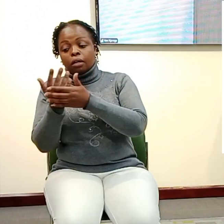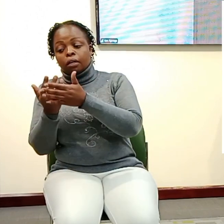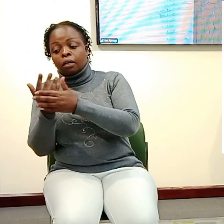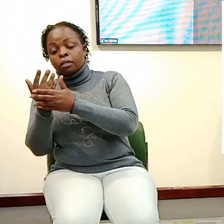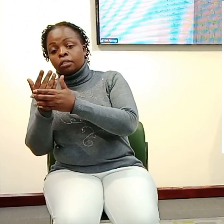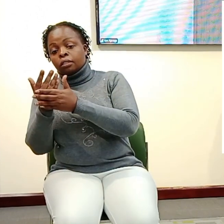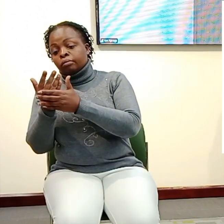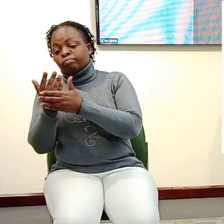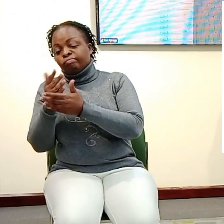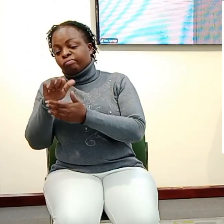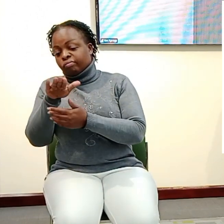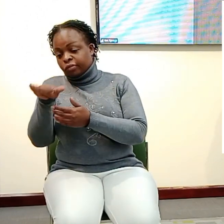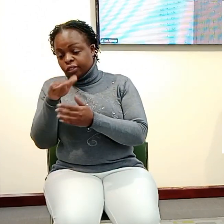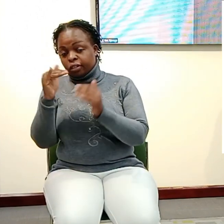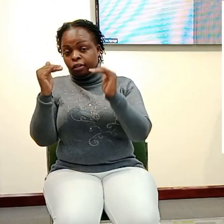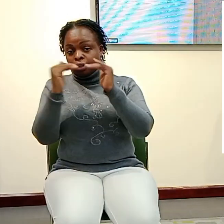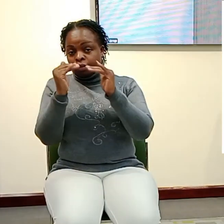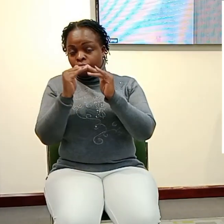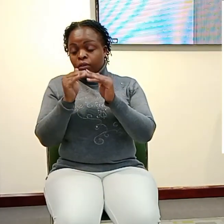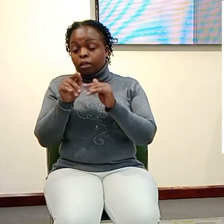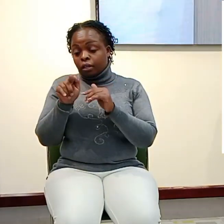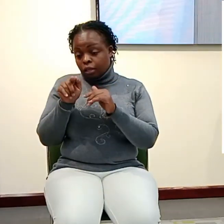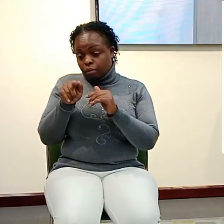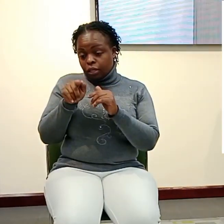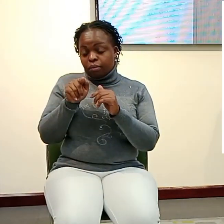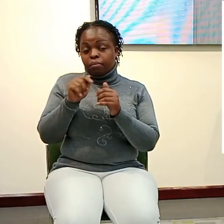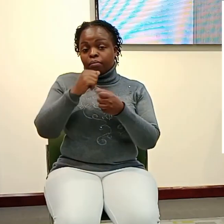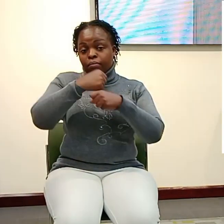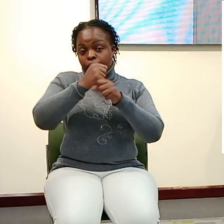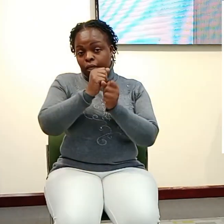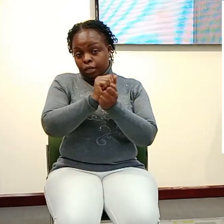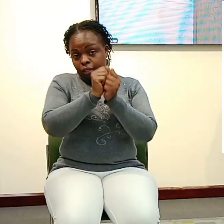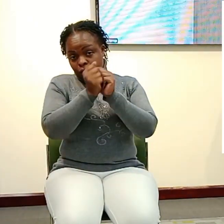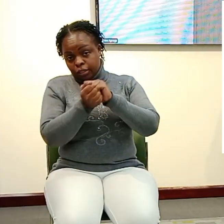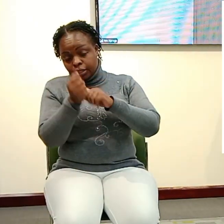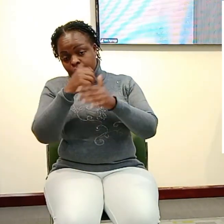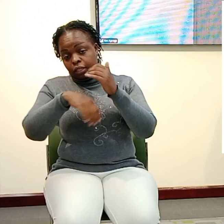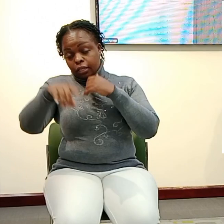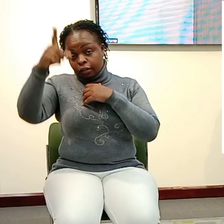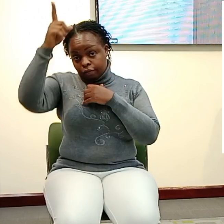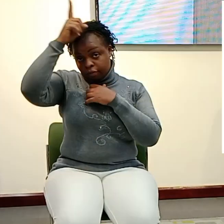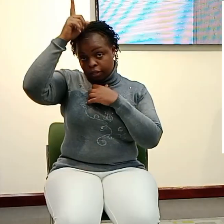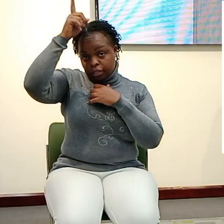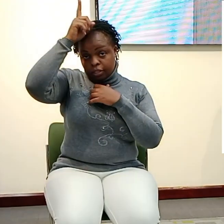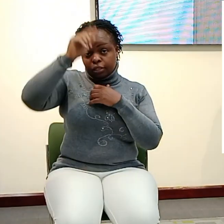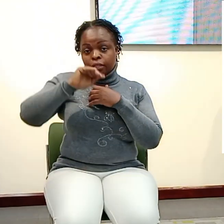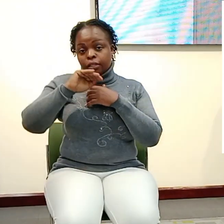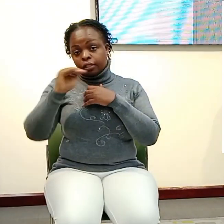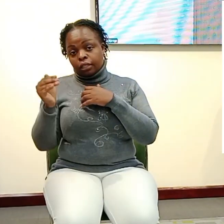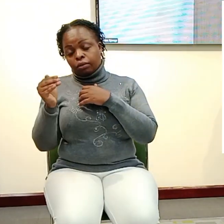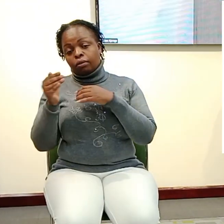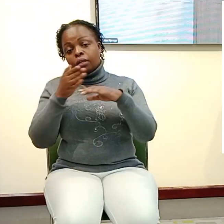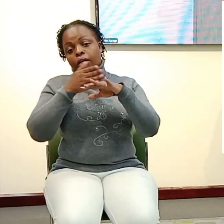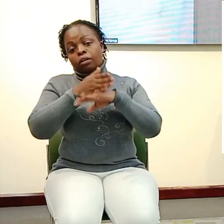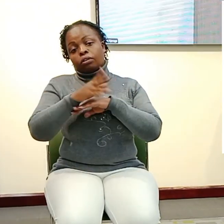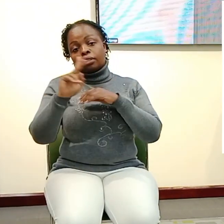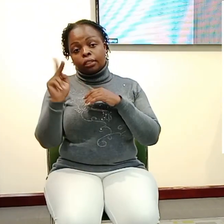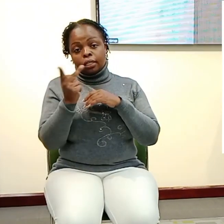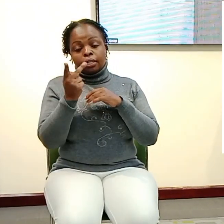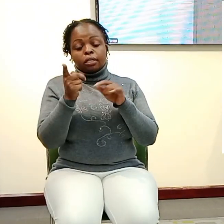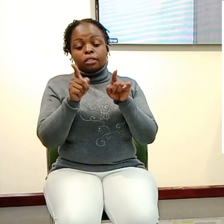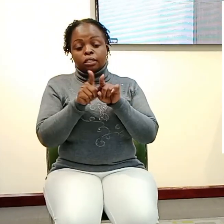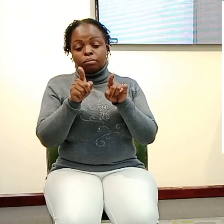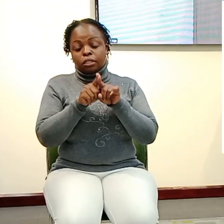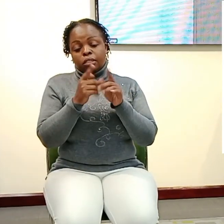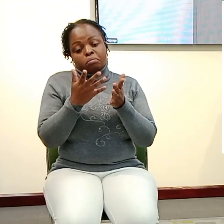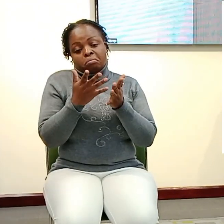level. They are the ones driving change in villages, towns, and across Kenya. They are your